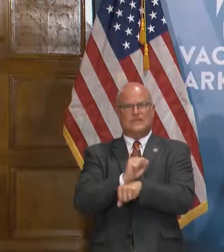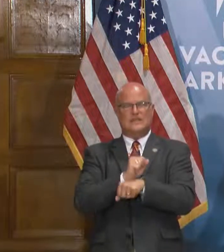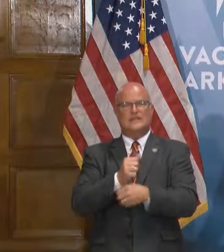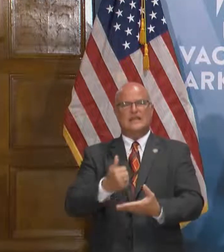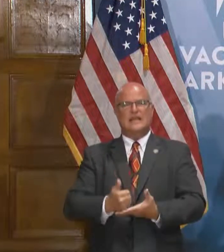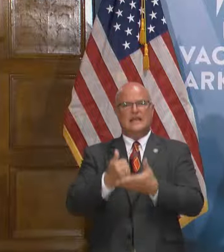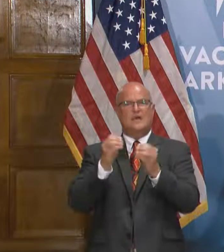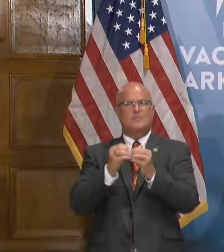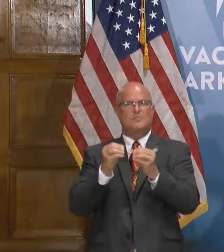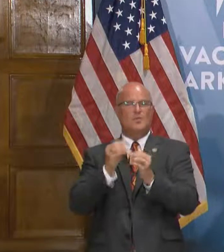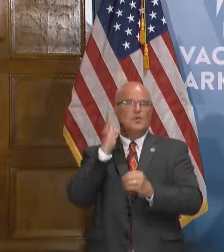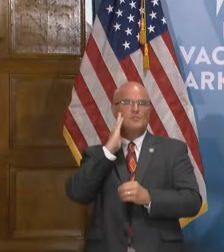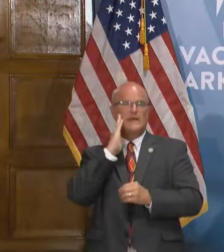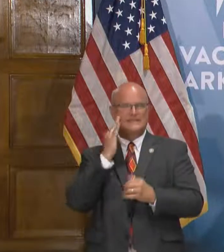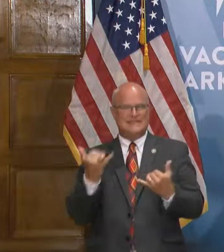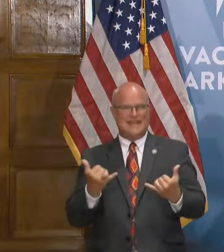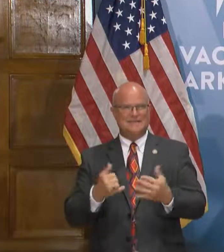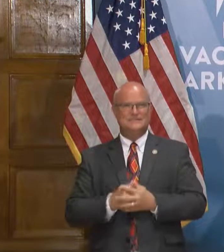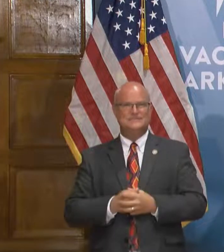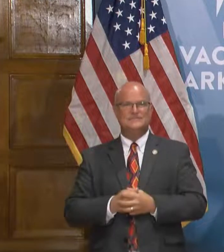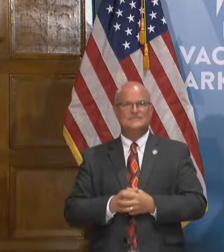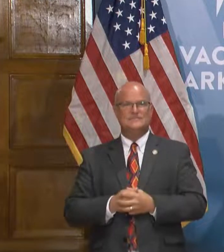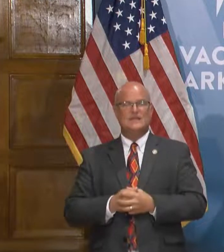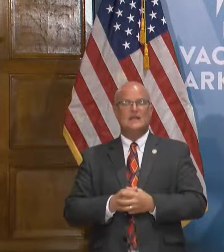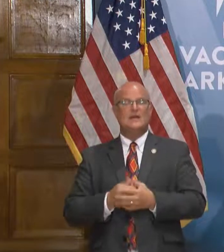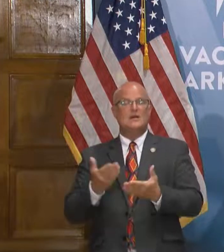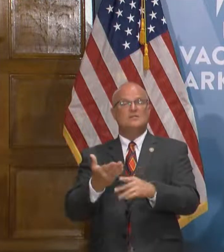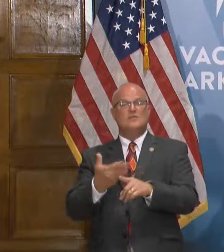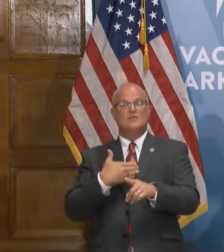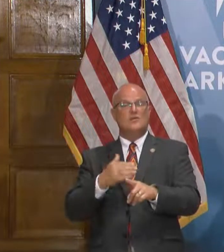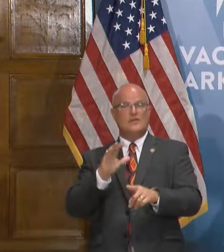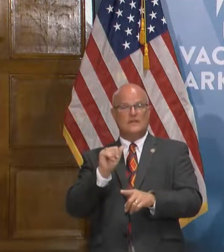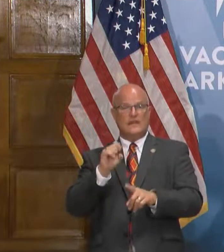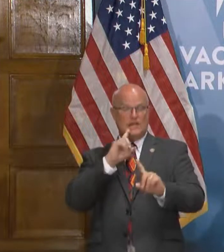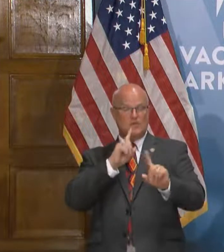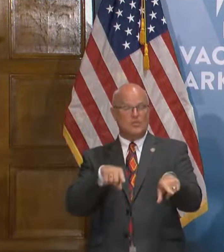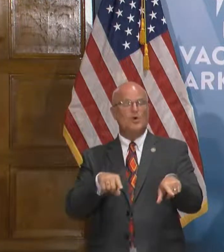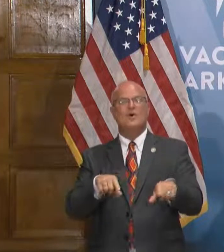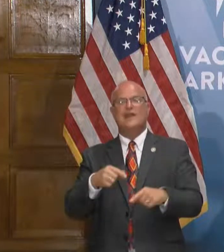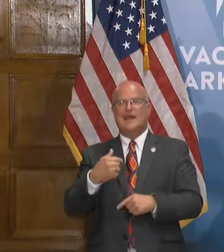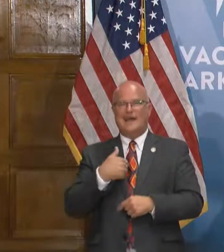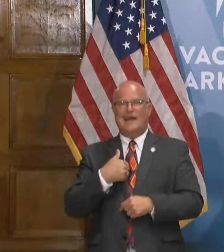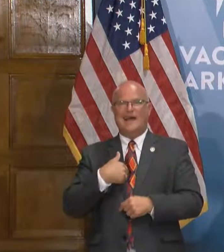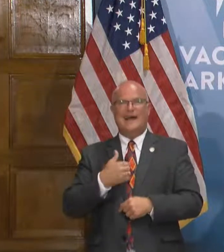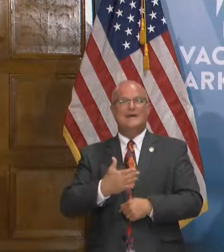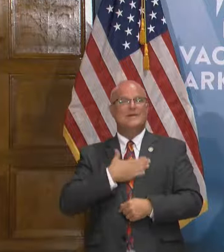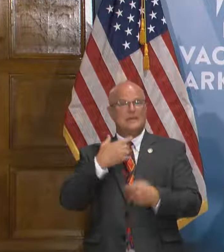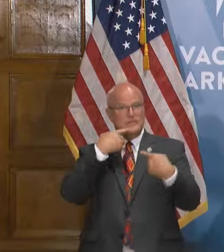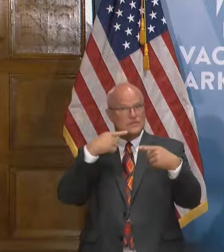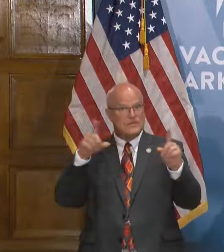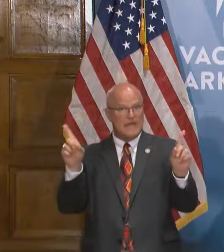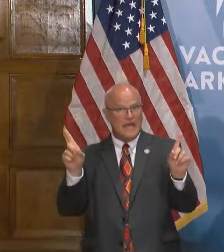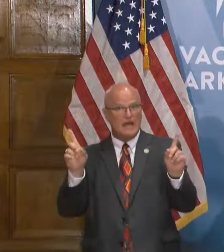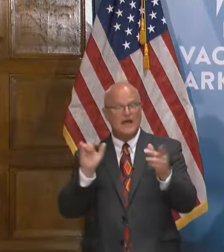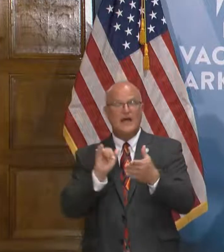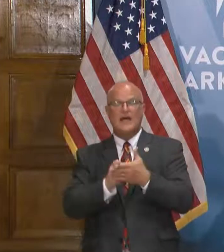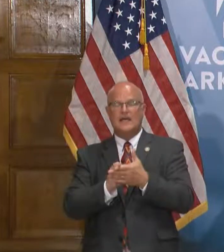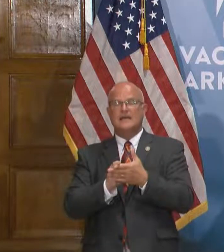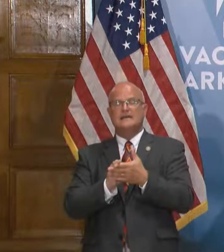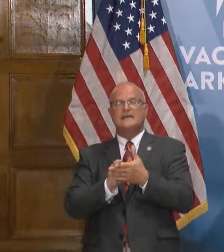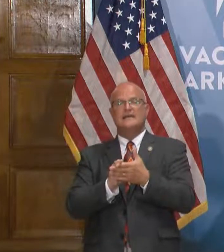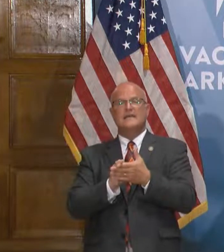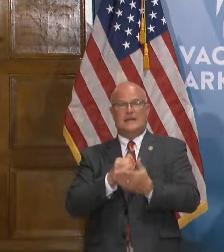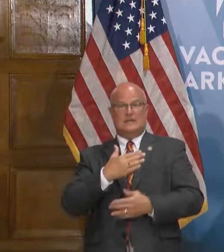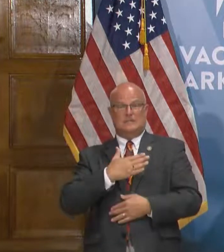online. Finally, before I get to the case report, I am pleased to announce that pursuant